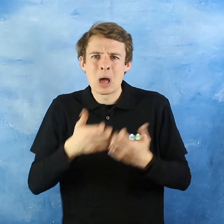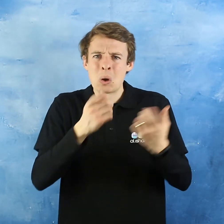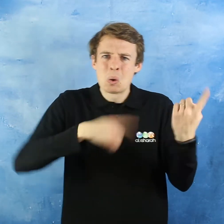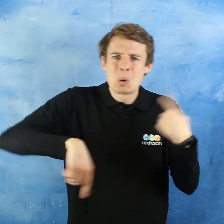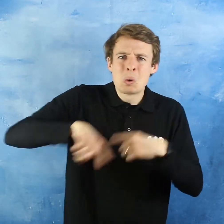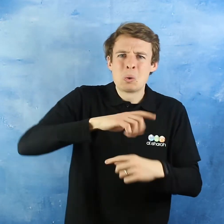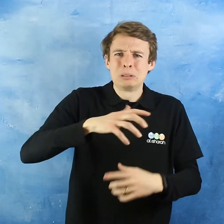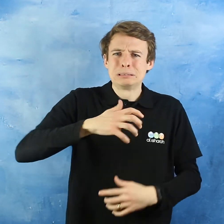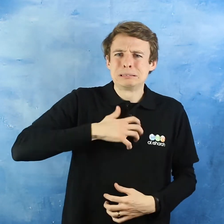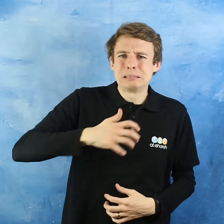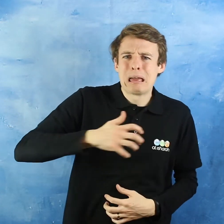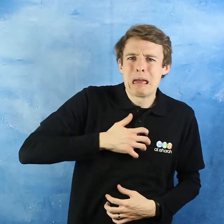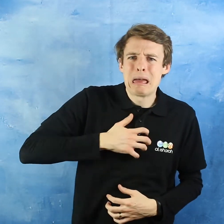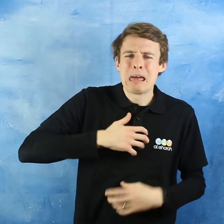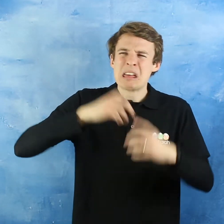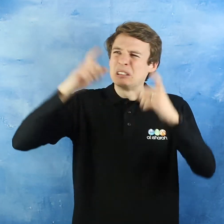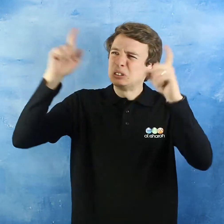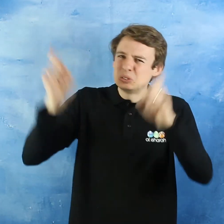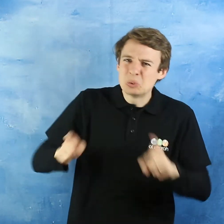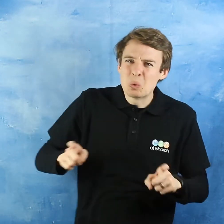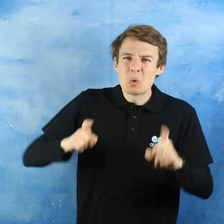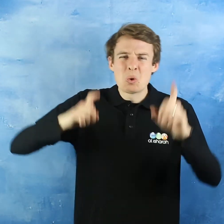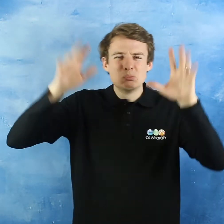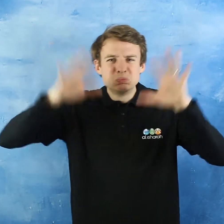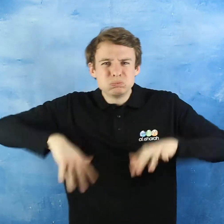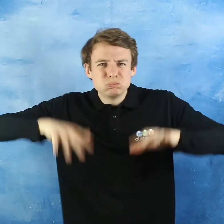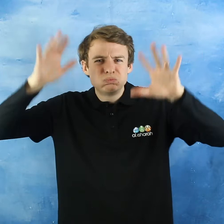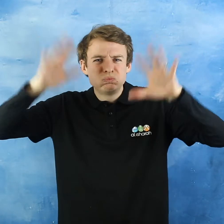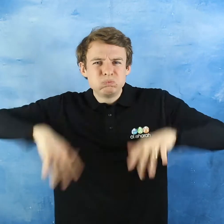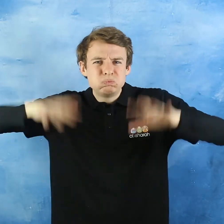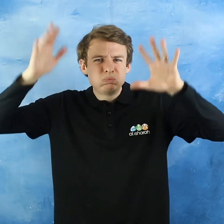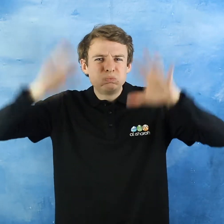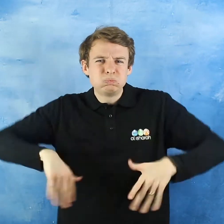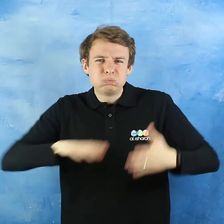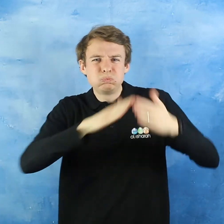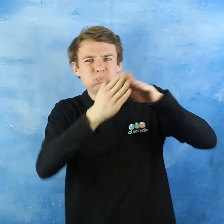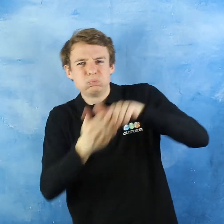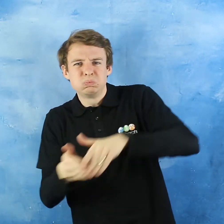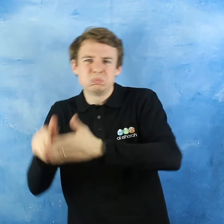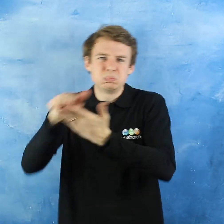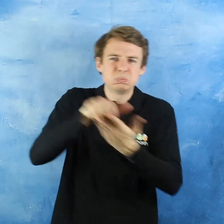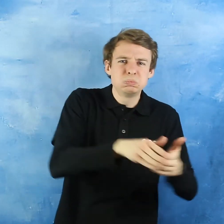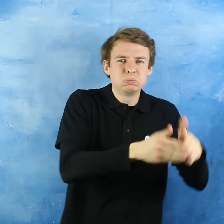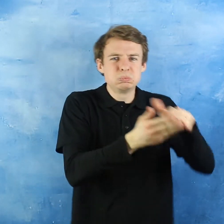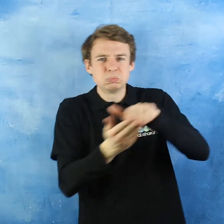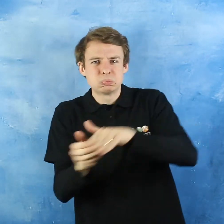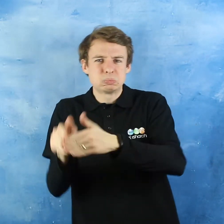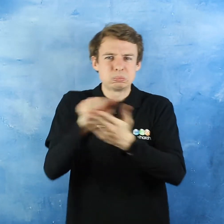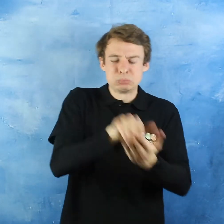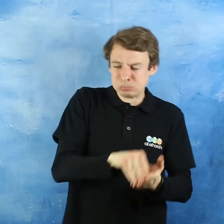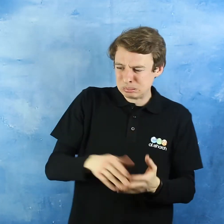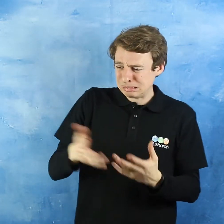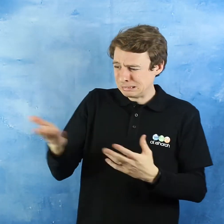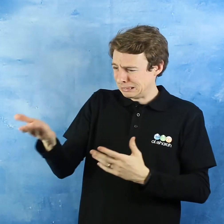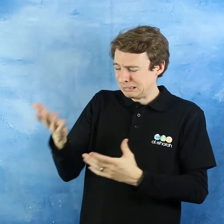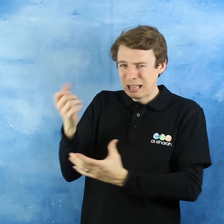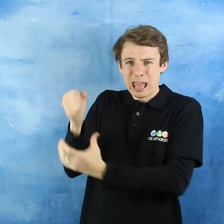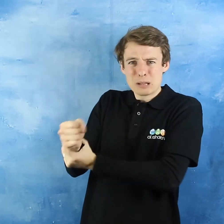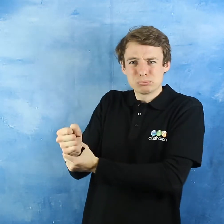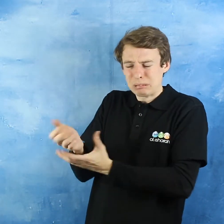about this? You don't see what is happening? He said, I am more shocked